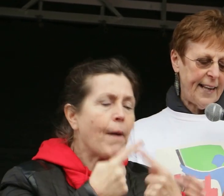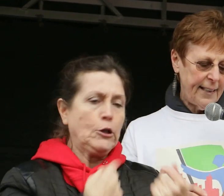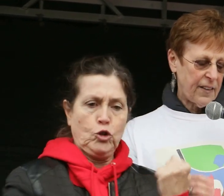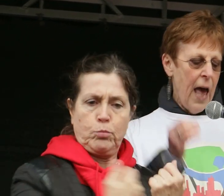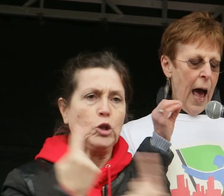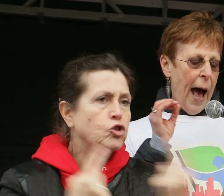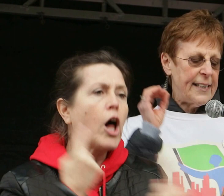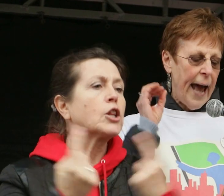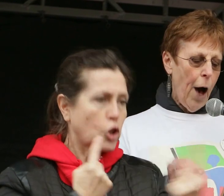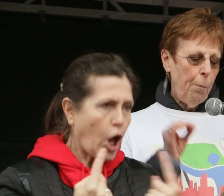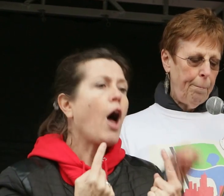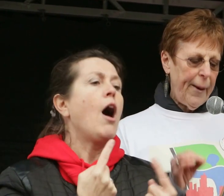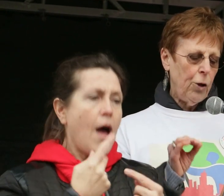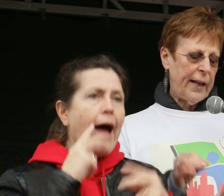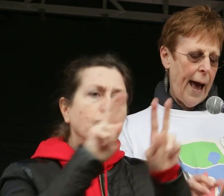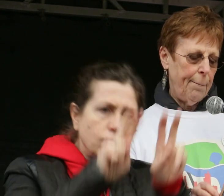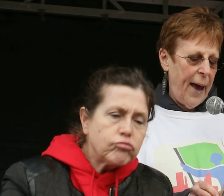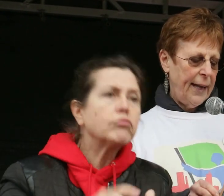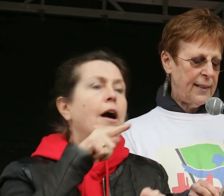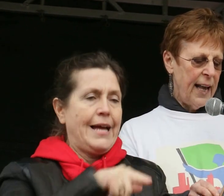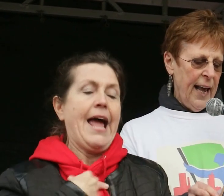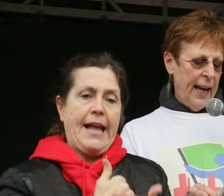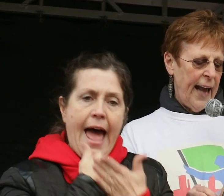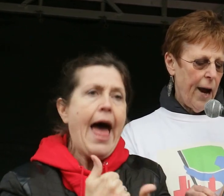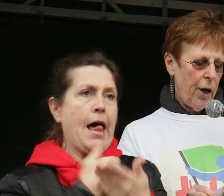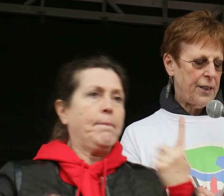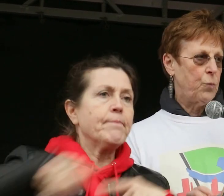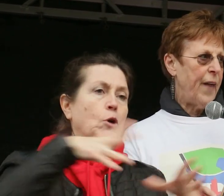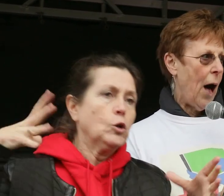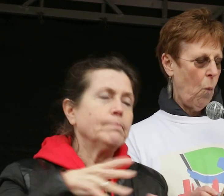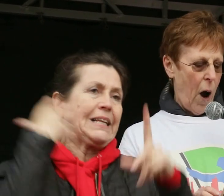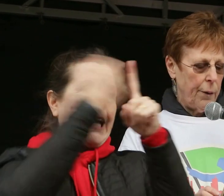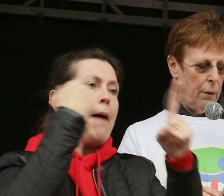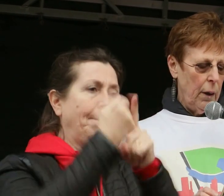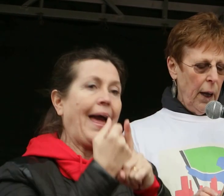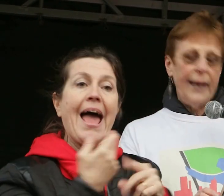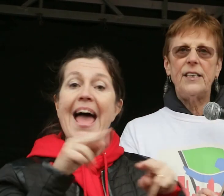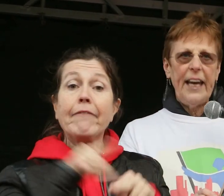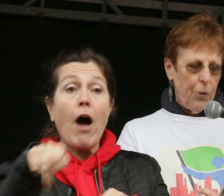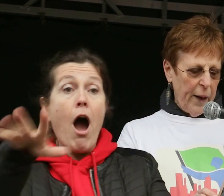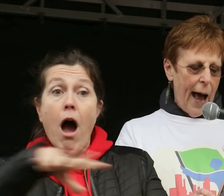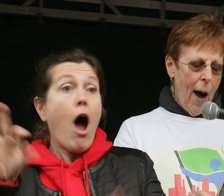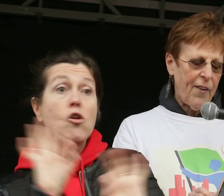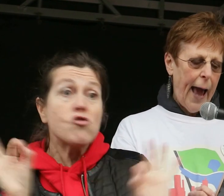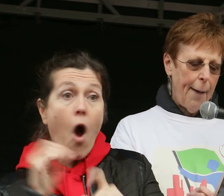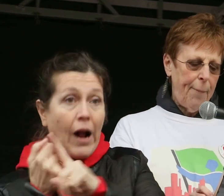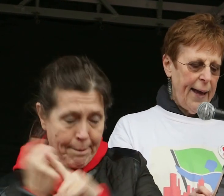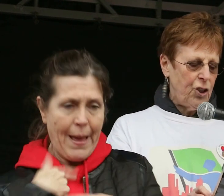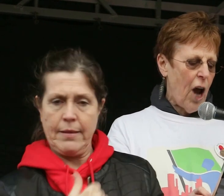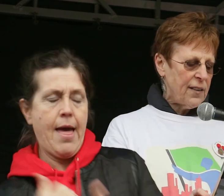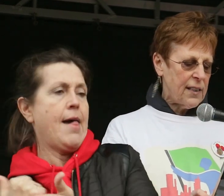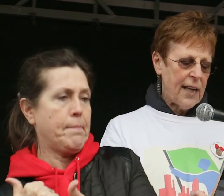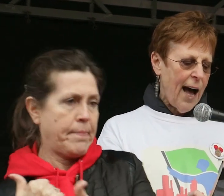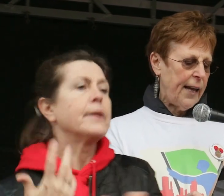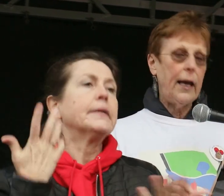at meetings, and help build campaigns in areas without one. Indeed, we now have a